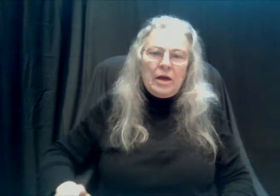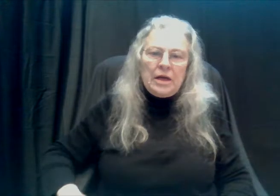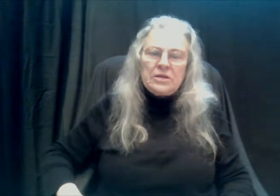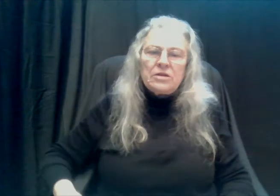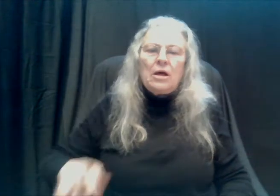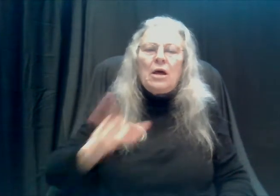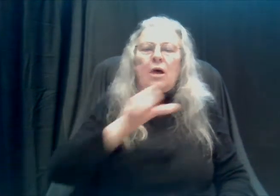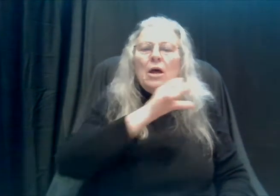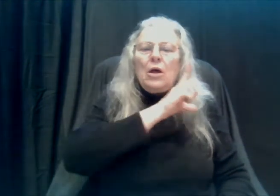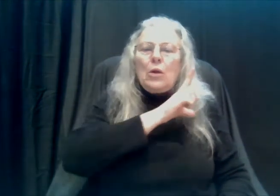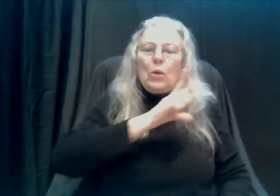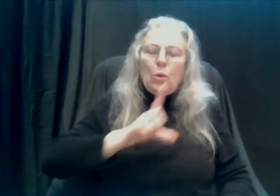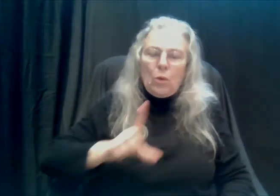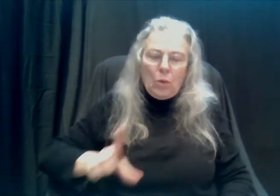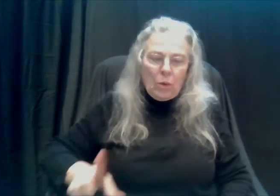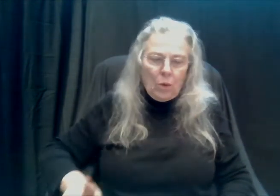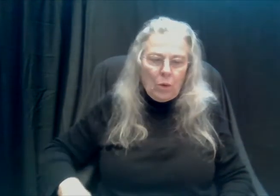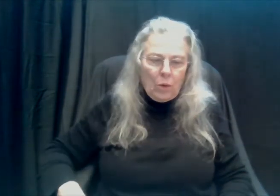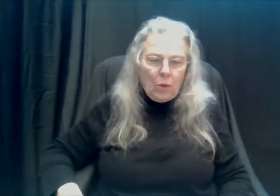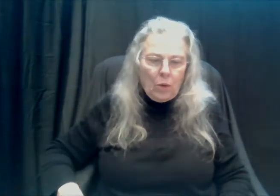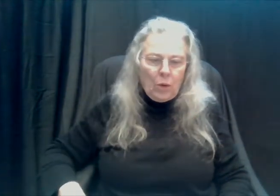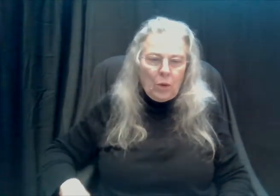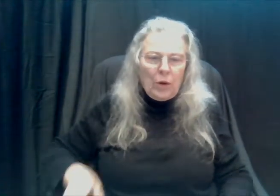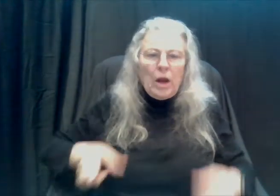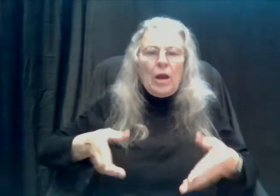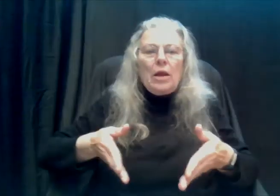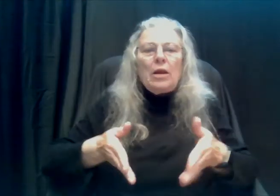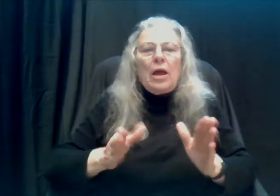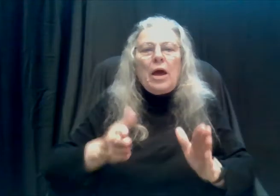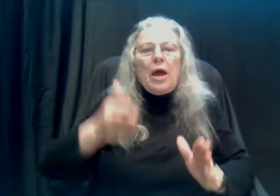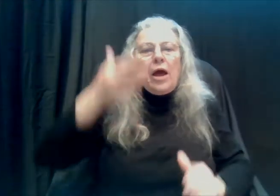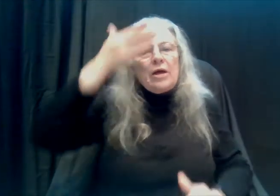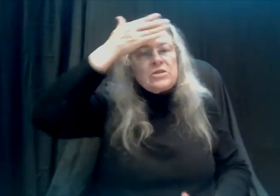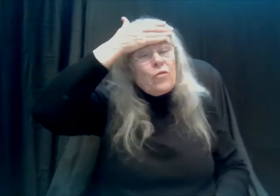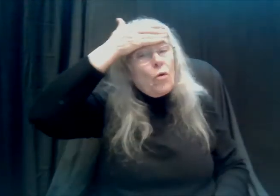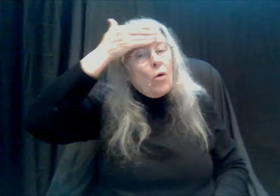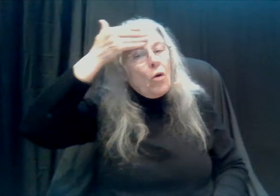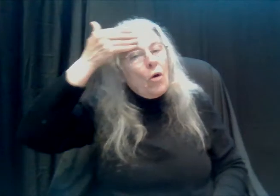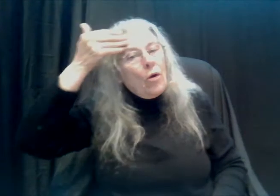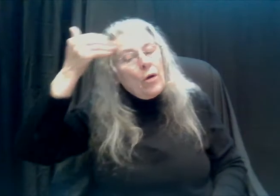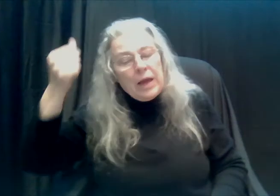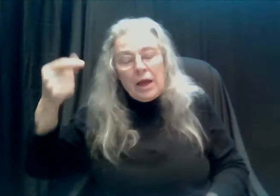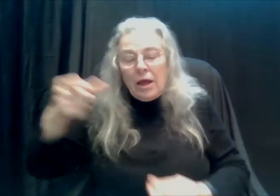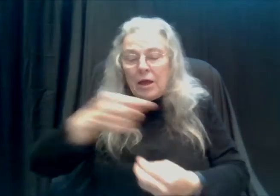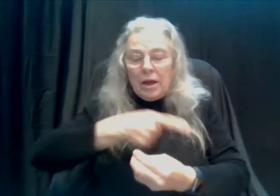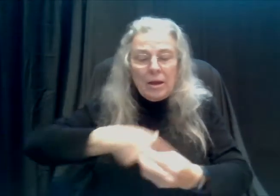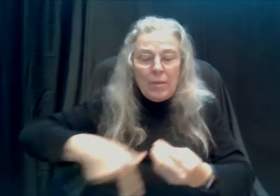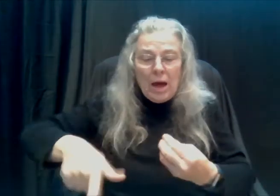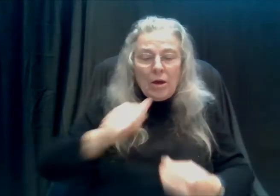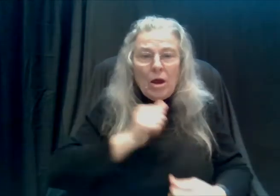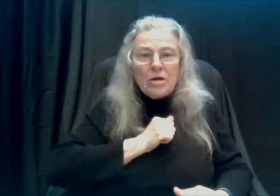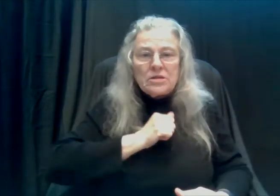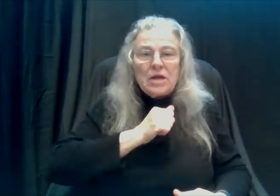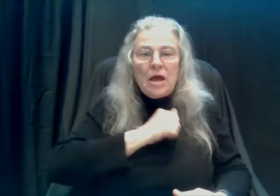Christ the Lord. Let's forget about